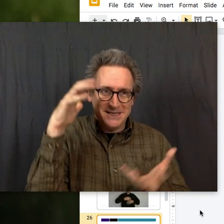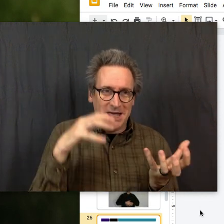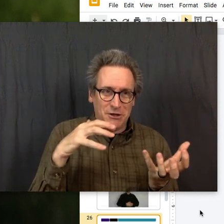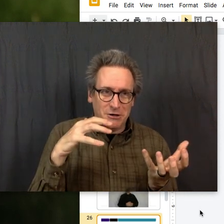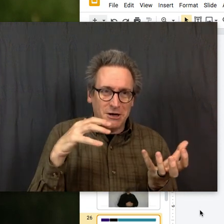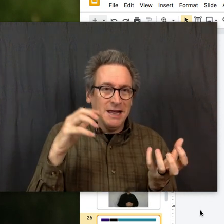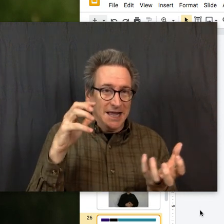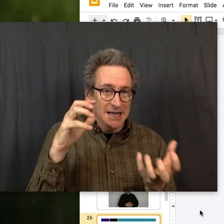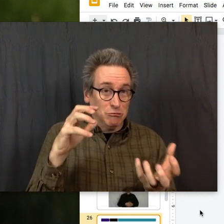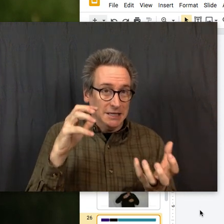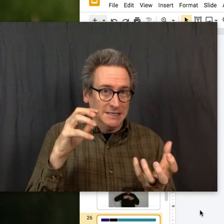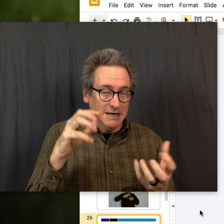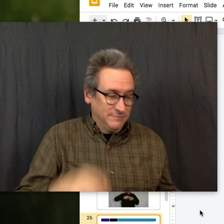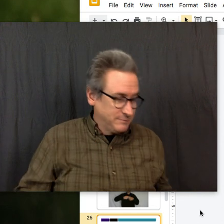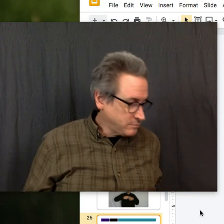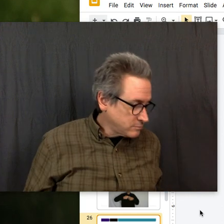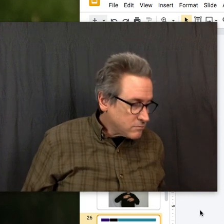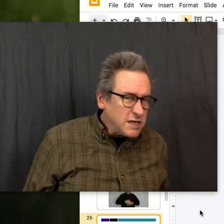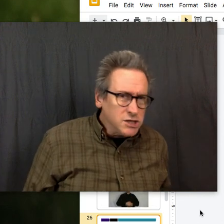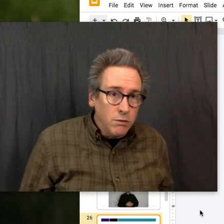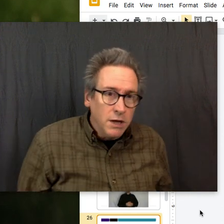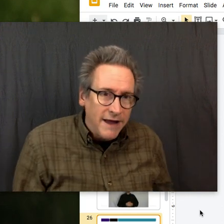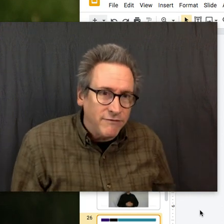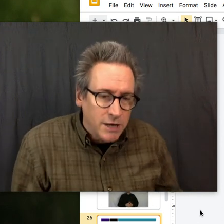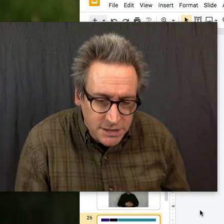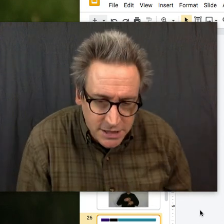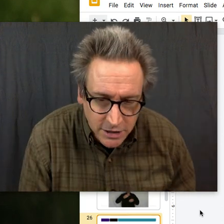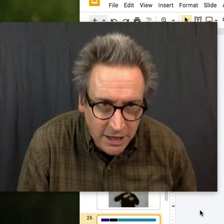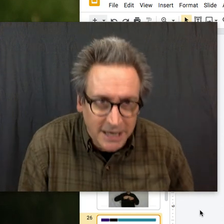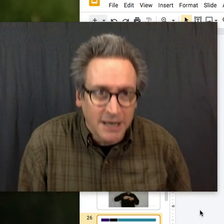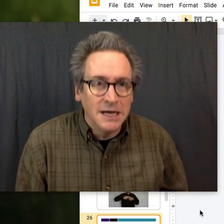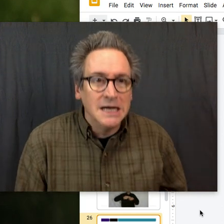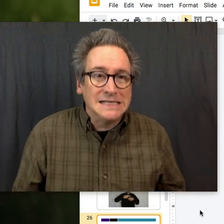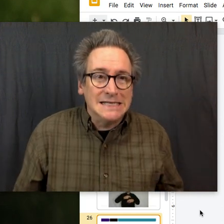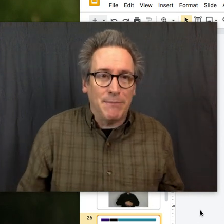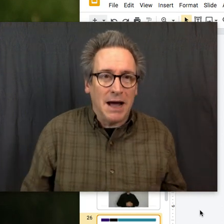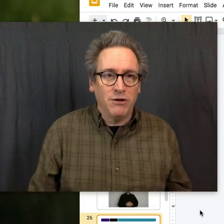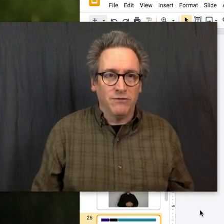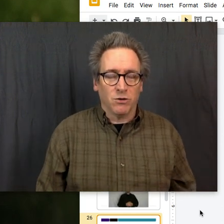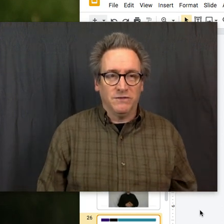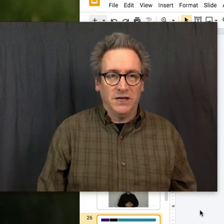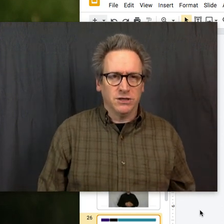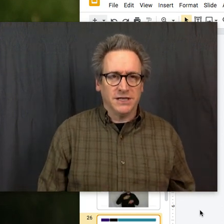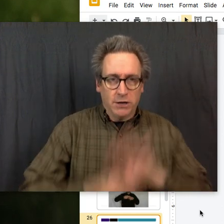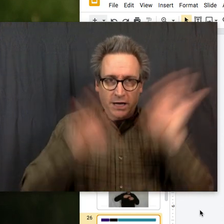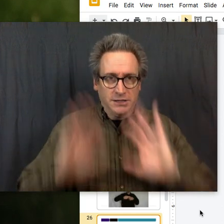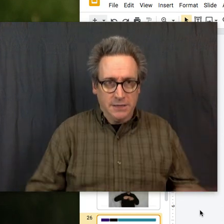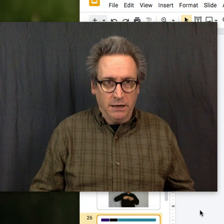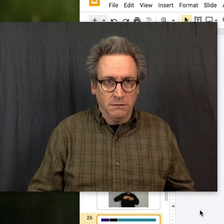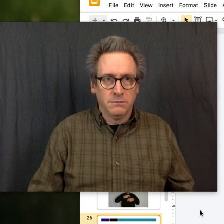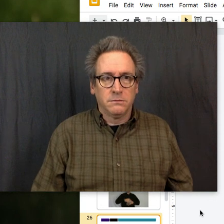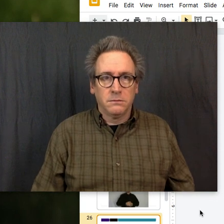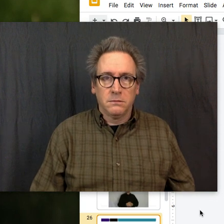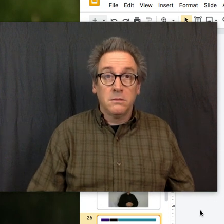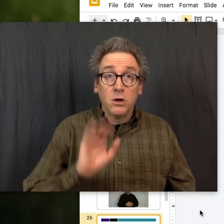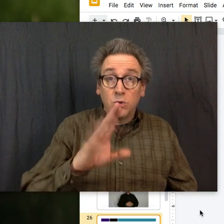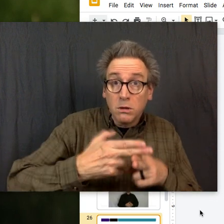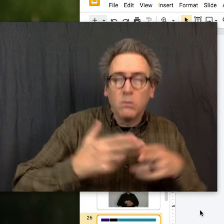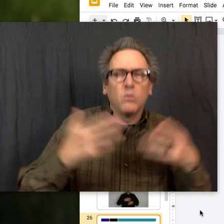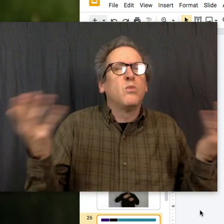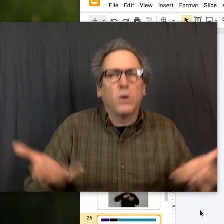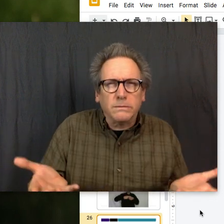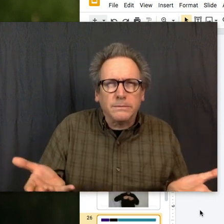pieces together, it's really tough. So I have to constantly like step out of the role of teacher and just say, okay, just sign.